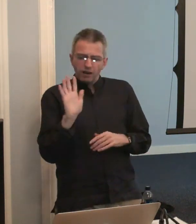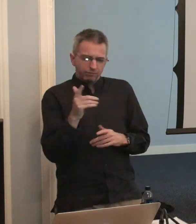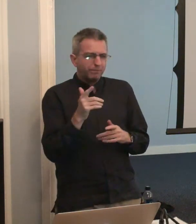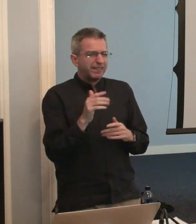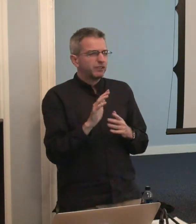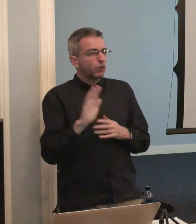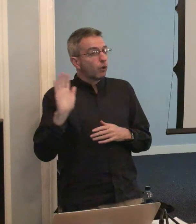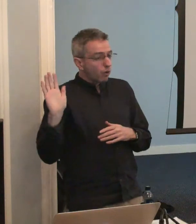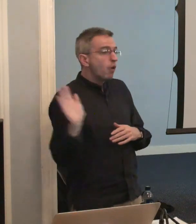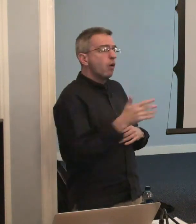we found that